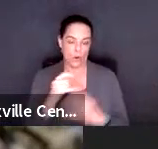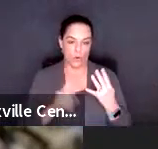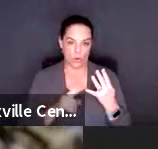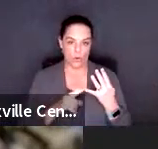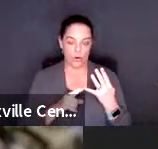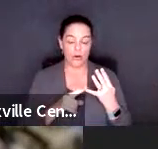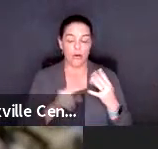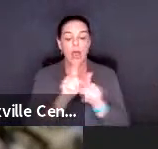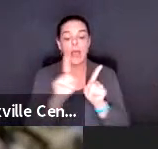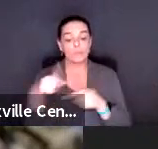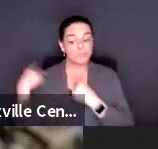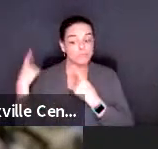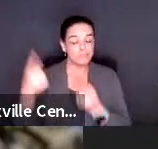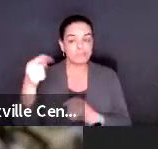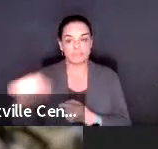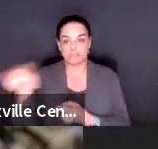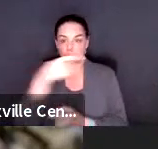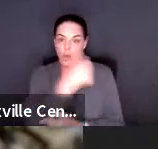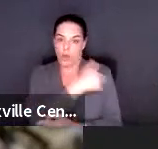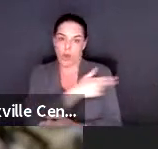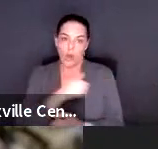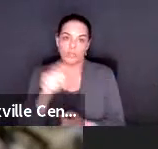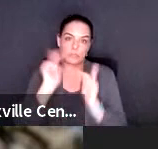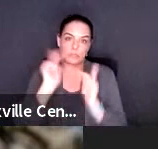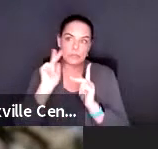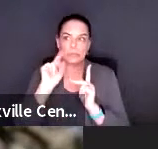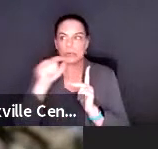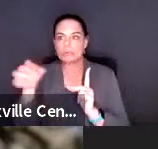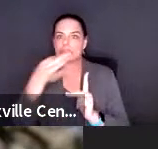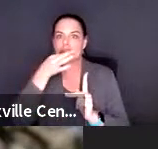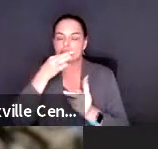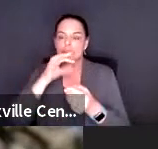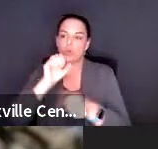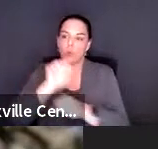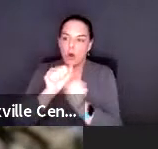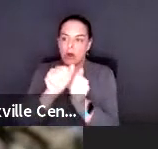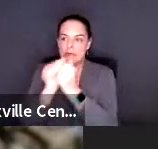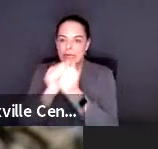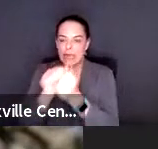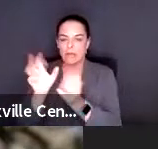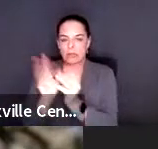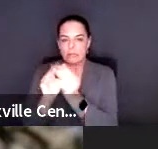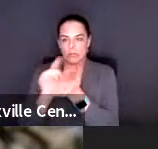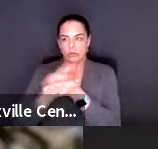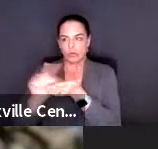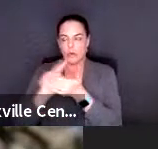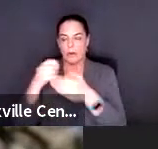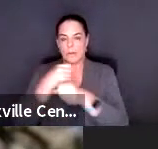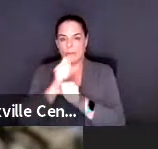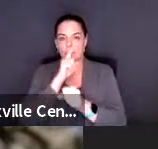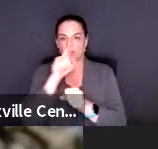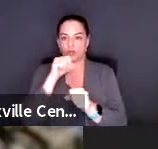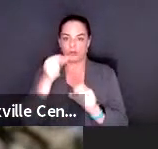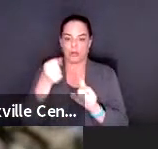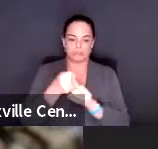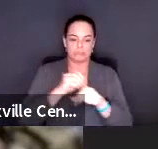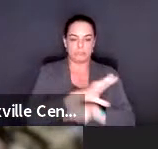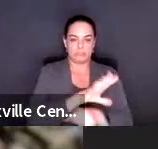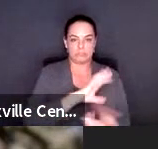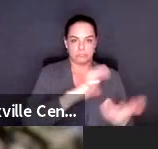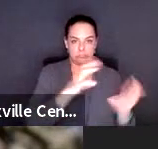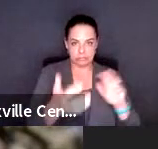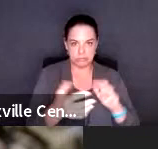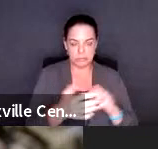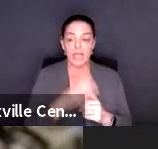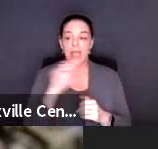the hospital systems continue to meet routinely, work together to ensure that no system is impacted disproportionately, and plan the response together to best